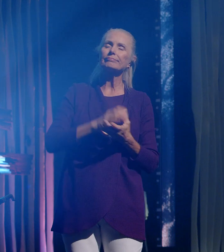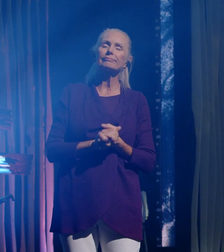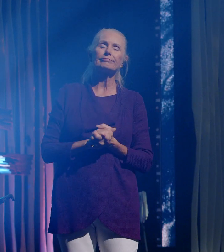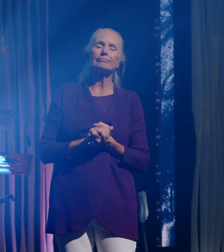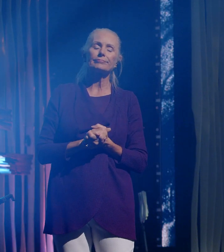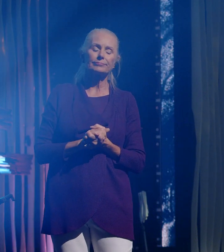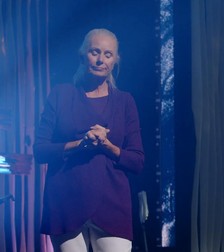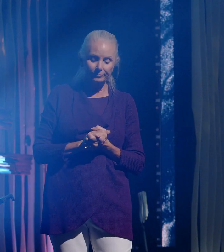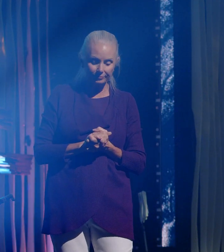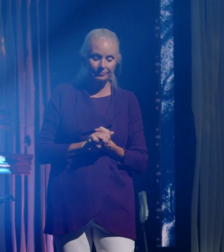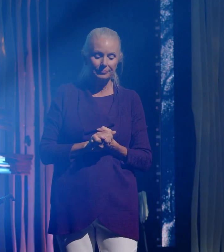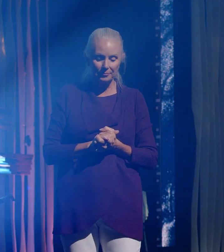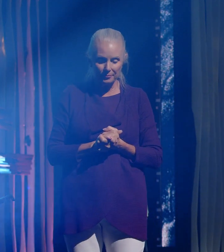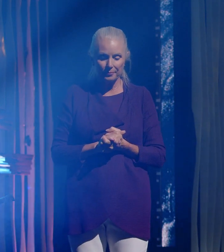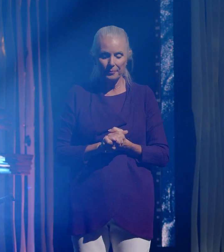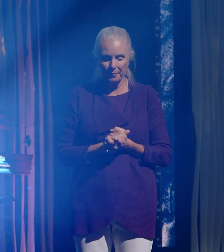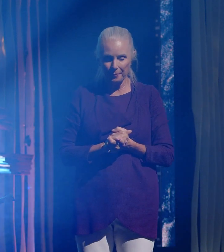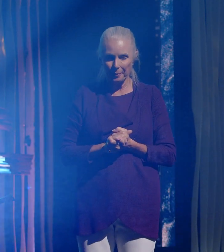Yeah.